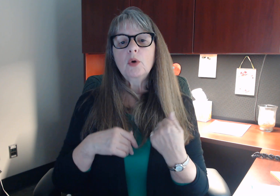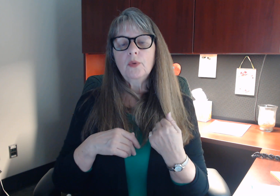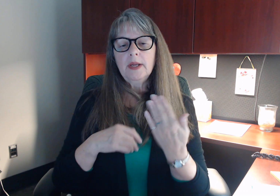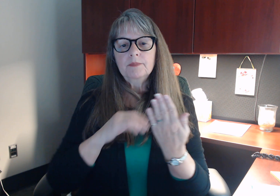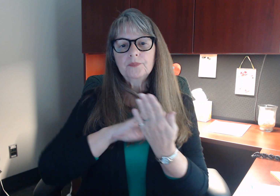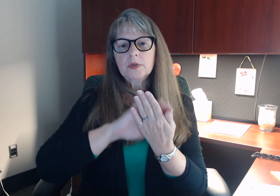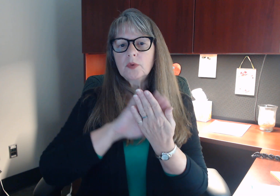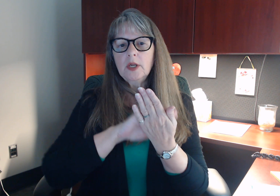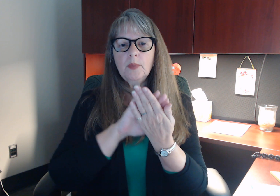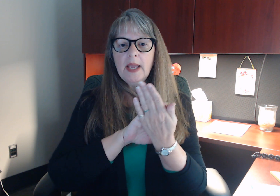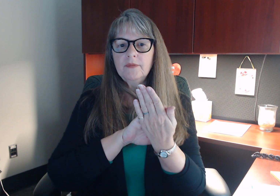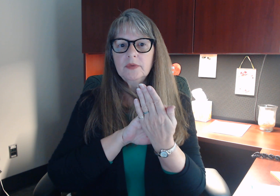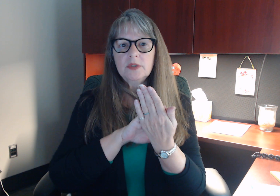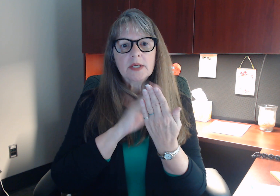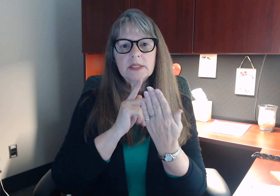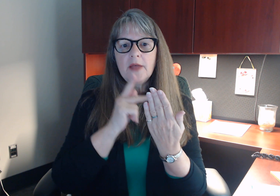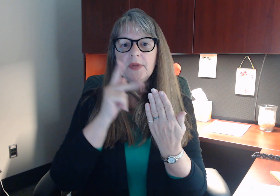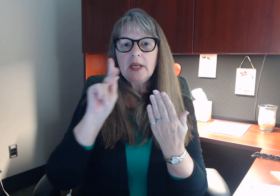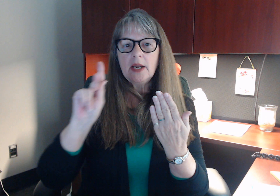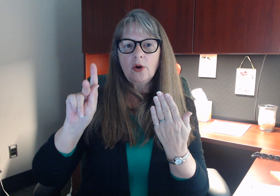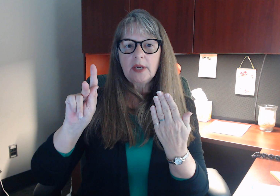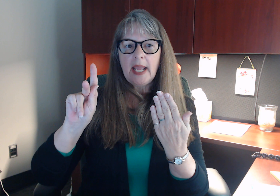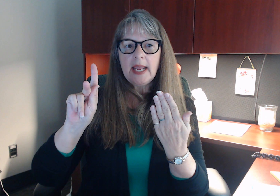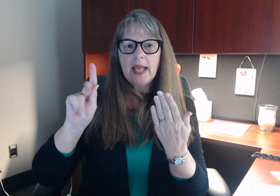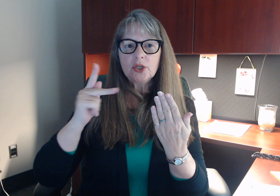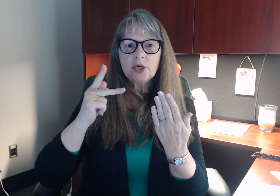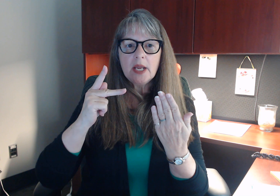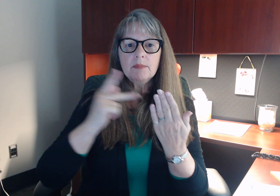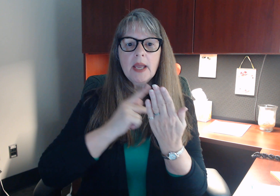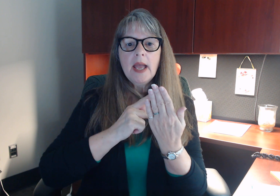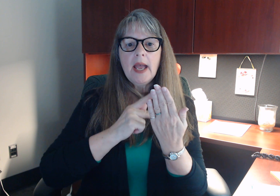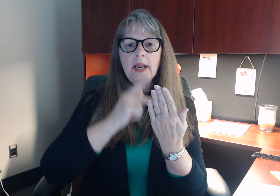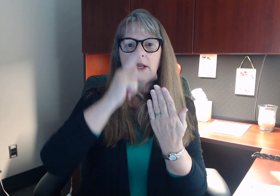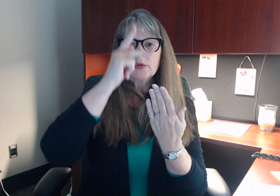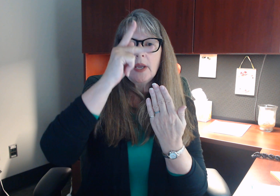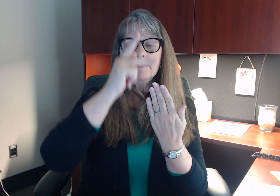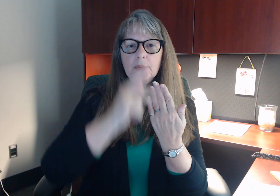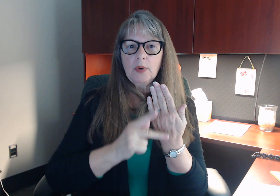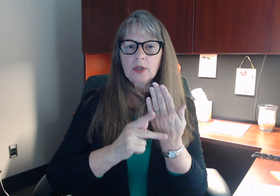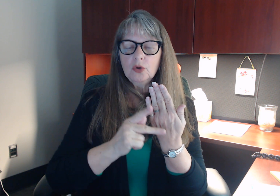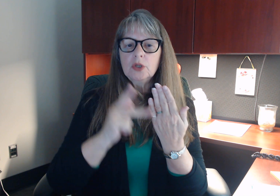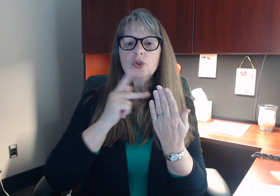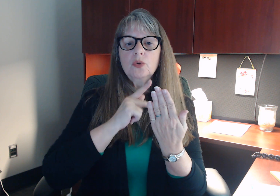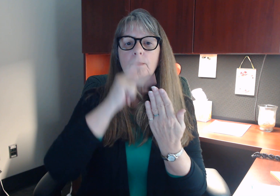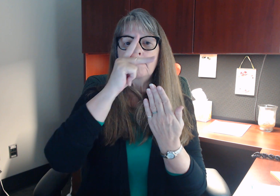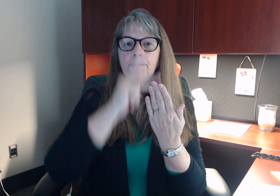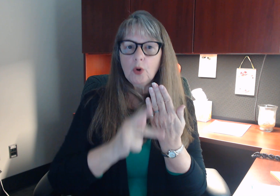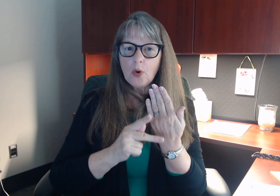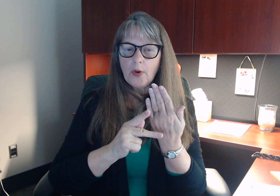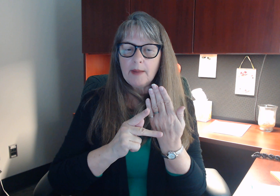Program. So here we have does nothing in our K hand shape, and it goes up, and you can do program. If you